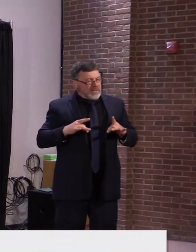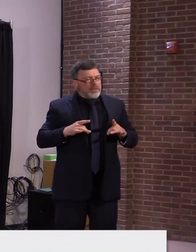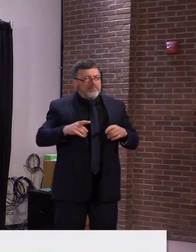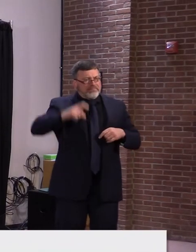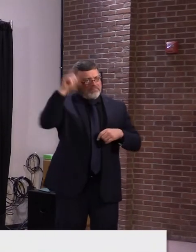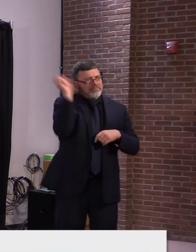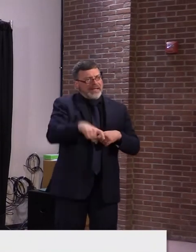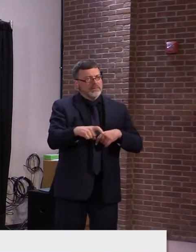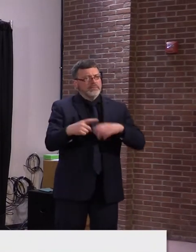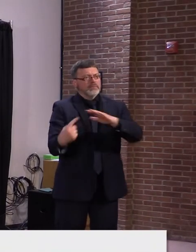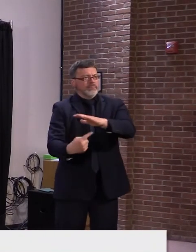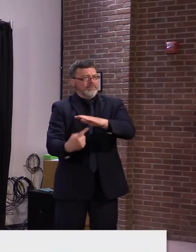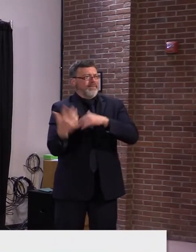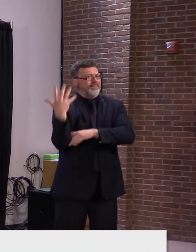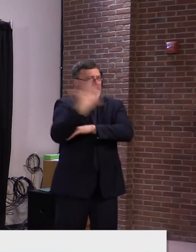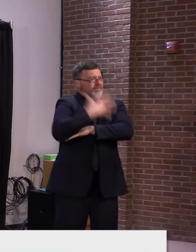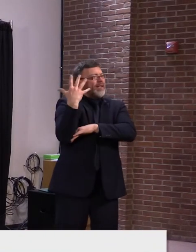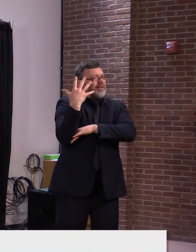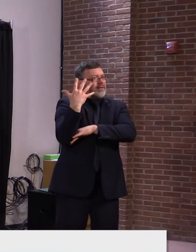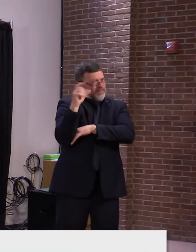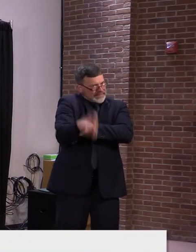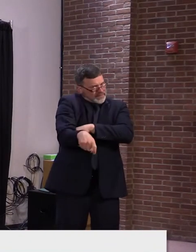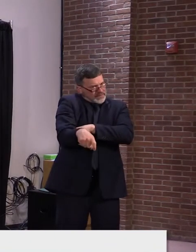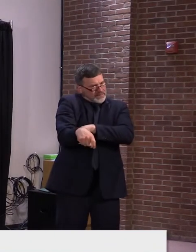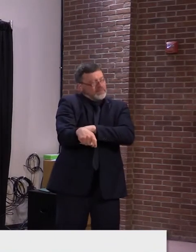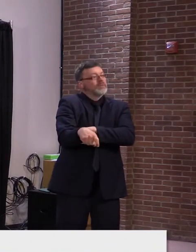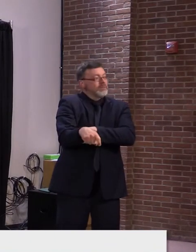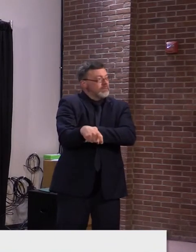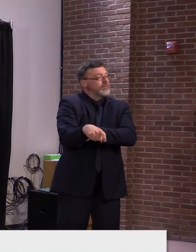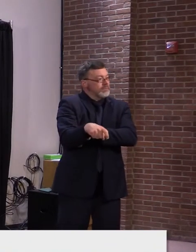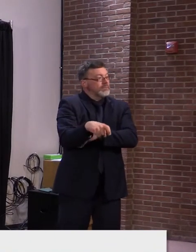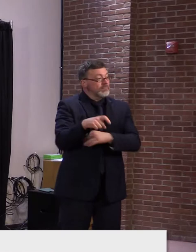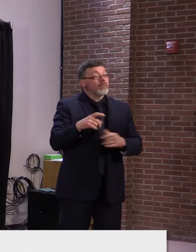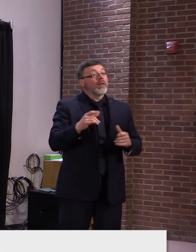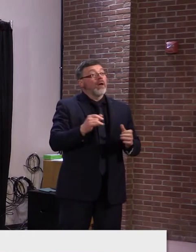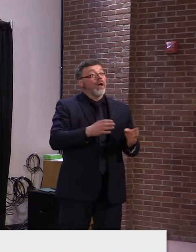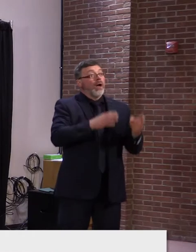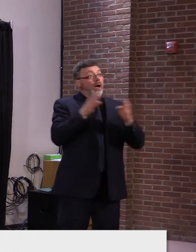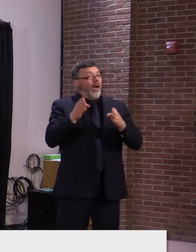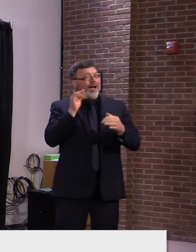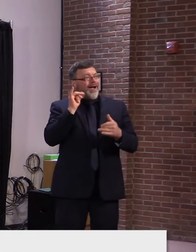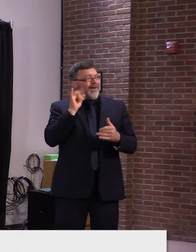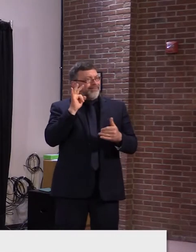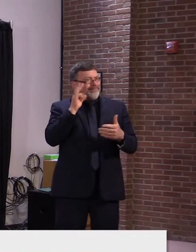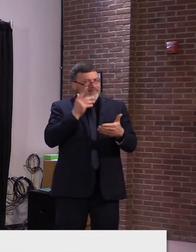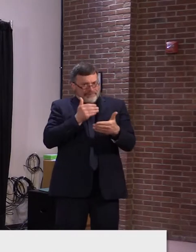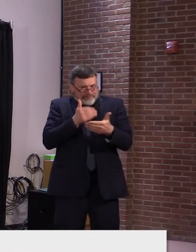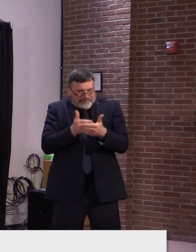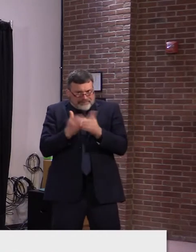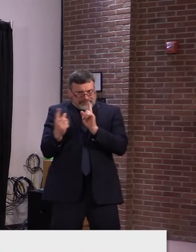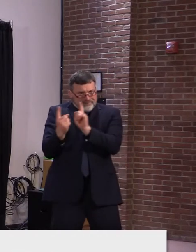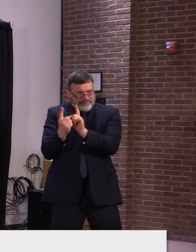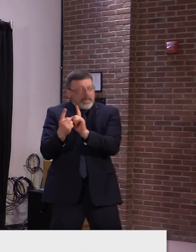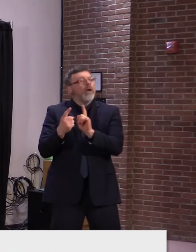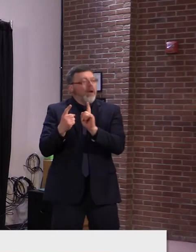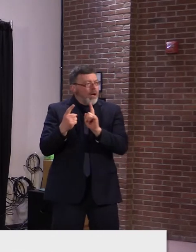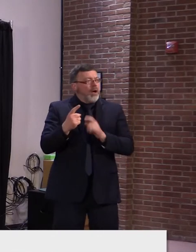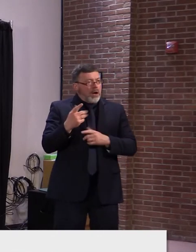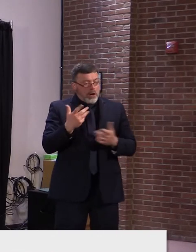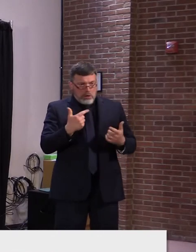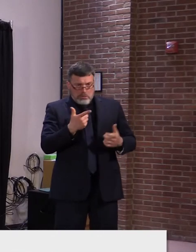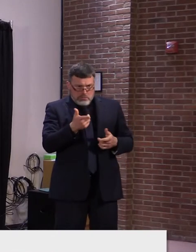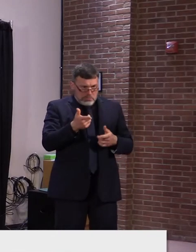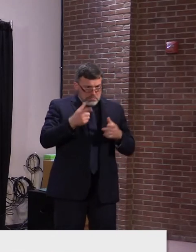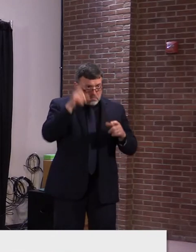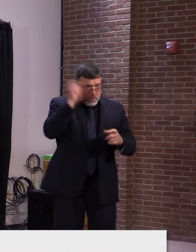5 days. If you're a close contact, you do not need to quarantine, but you should get tested if you're